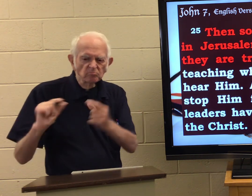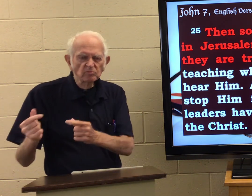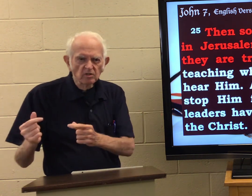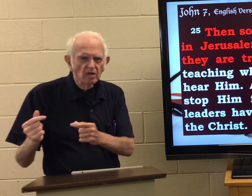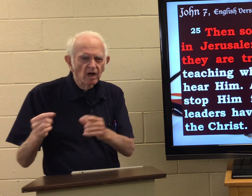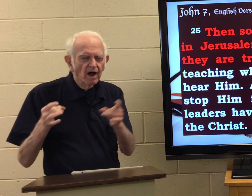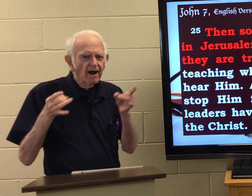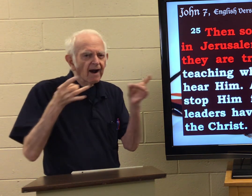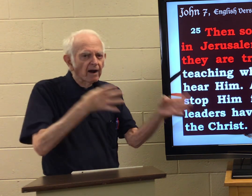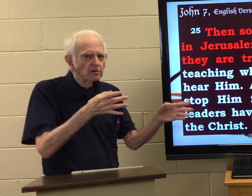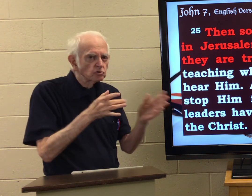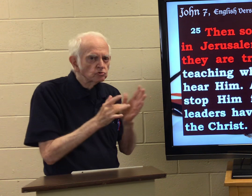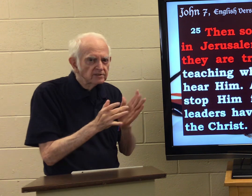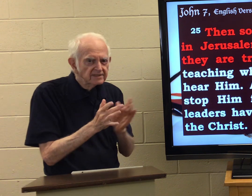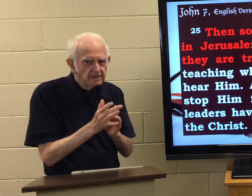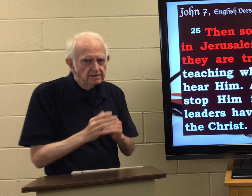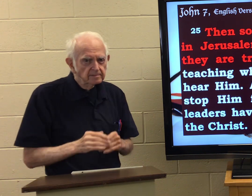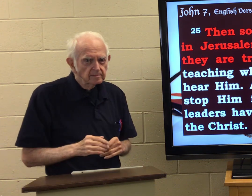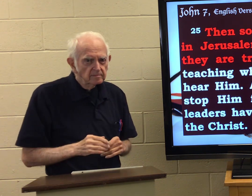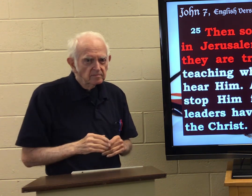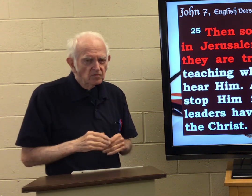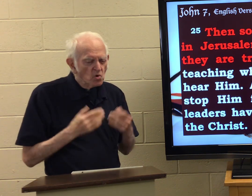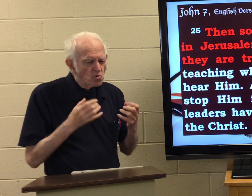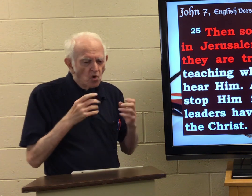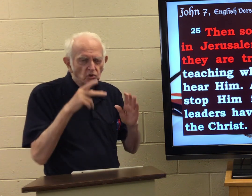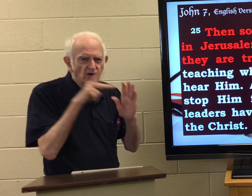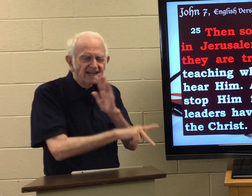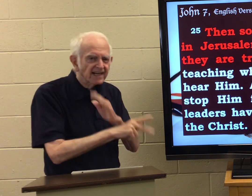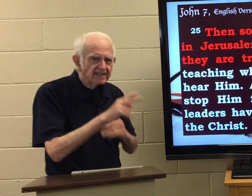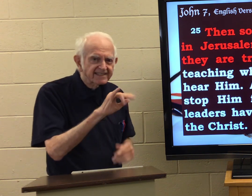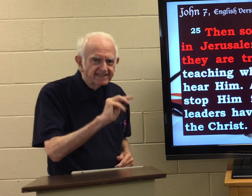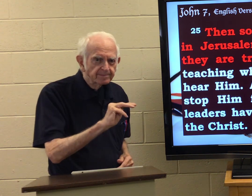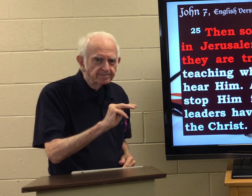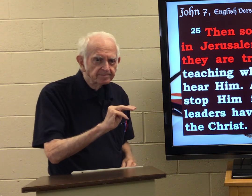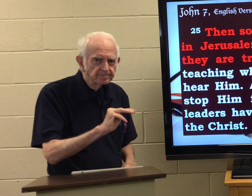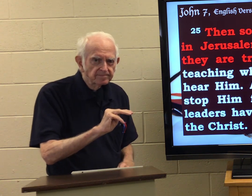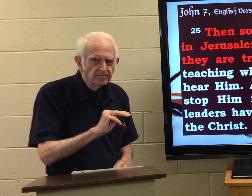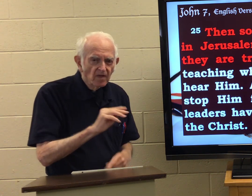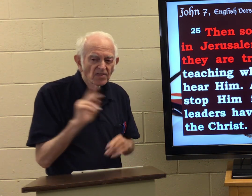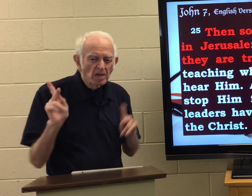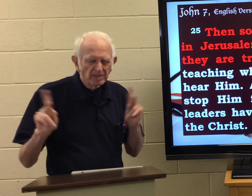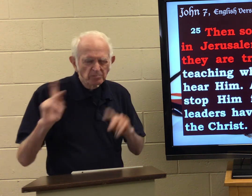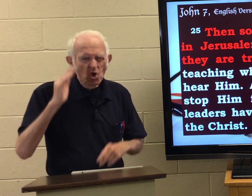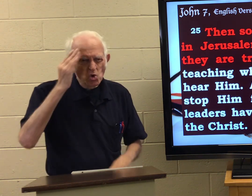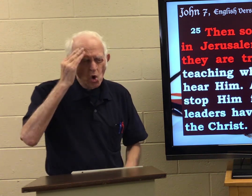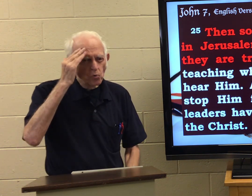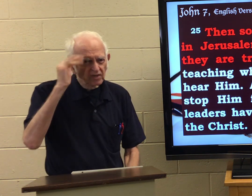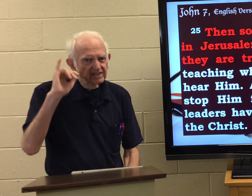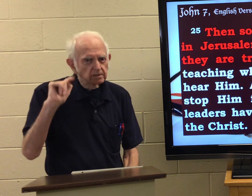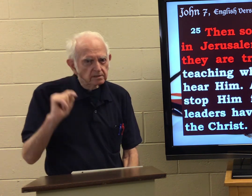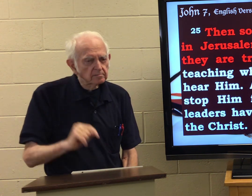two different groups, hated Jesus. They wanted to kill him. The people knew it.